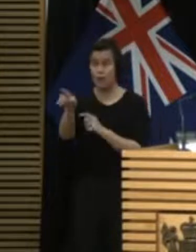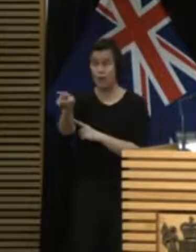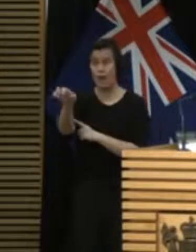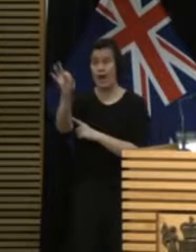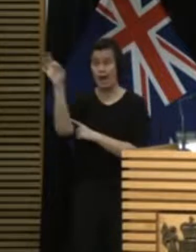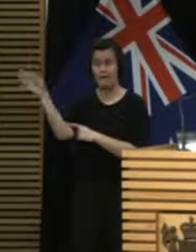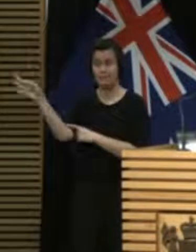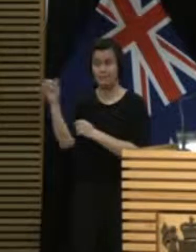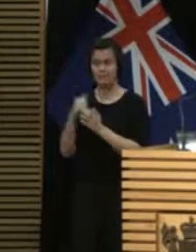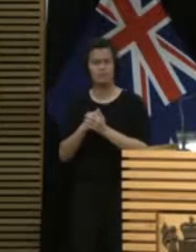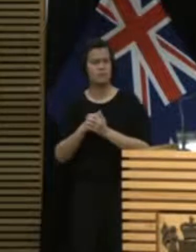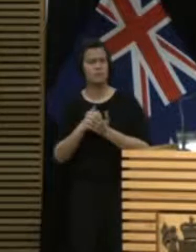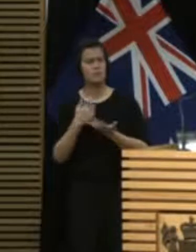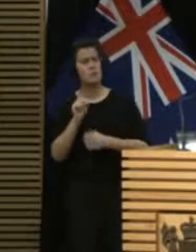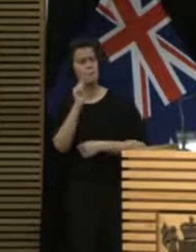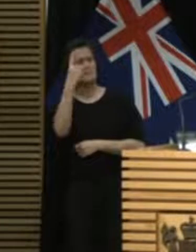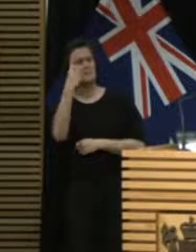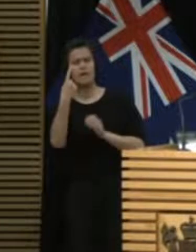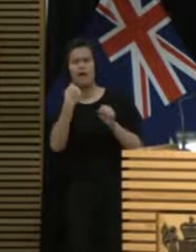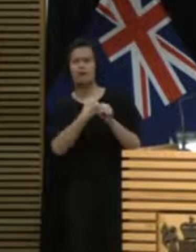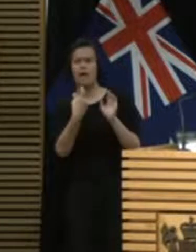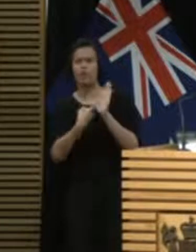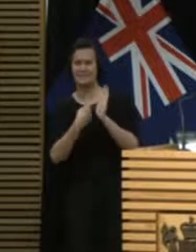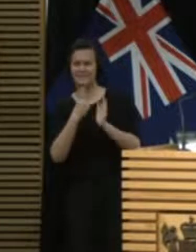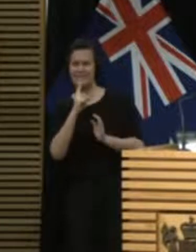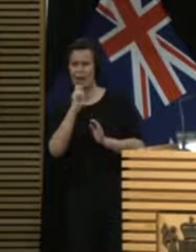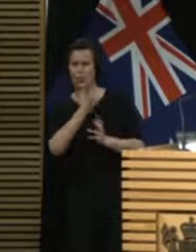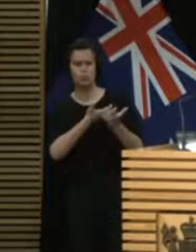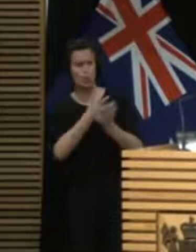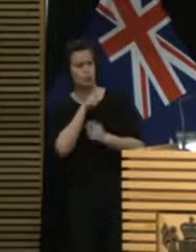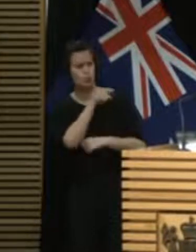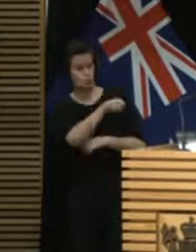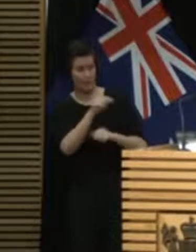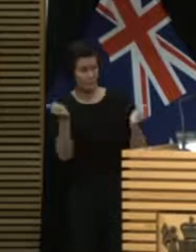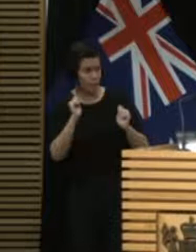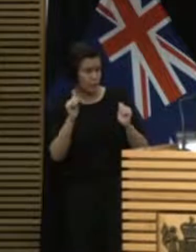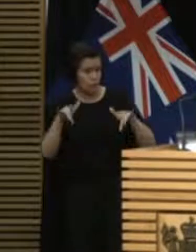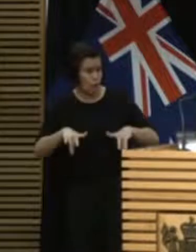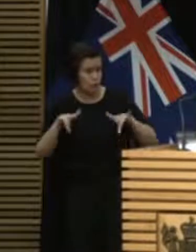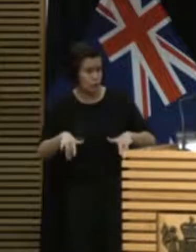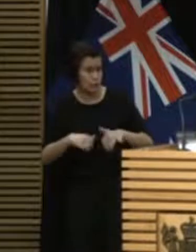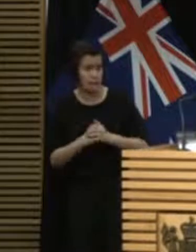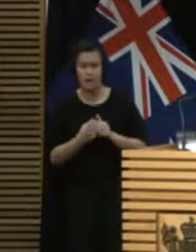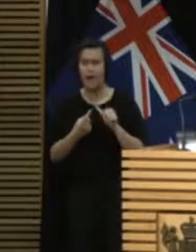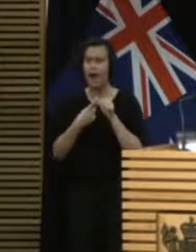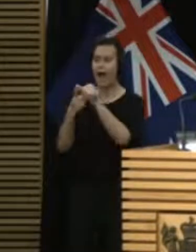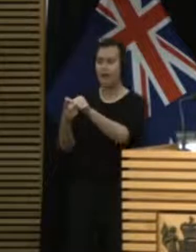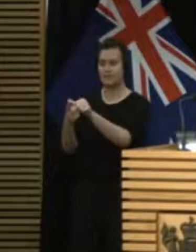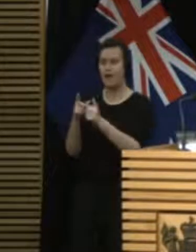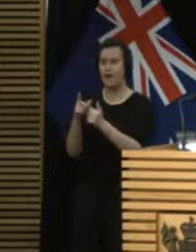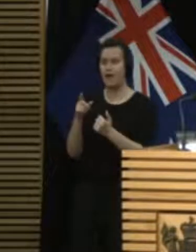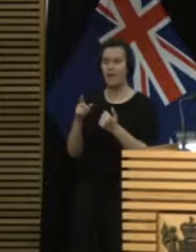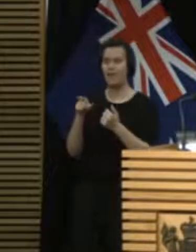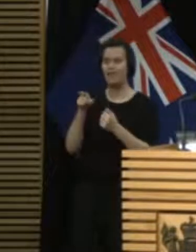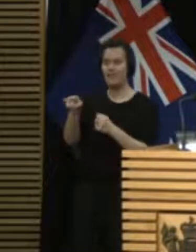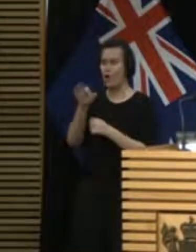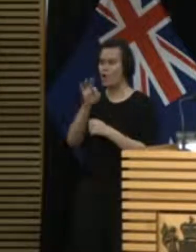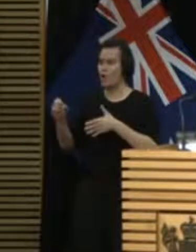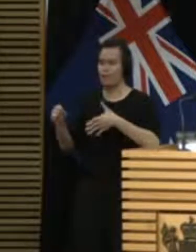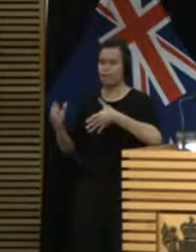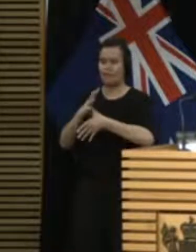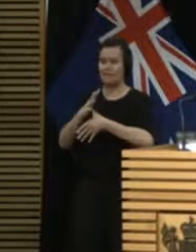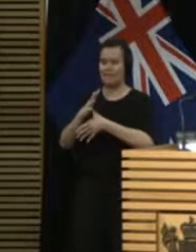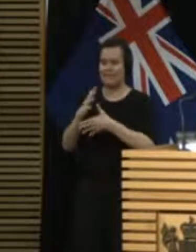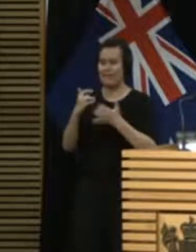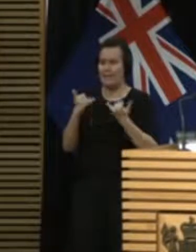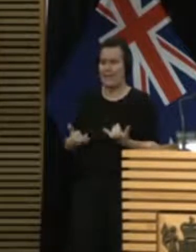Said last week that he was going to go away and talk to you about it. So did you have a conversation about it? That has not been the thing that's been on the top of my mind of the conversations that I've had